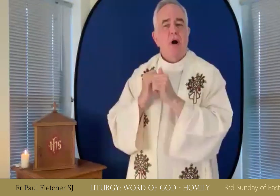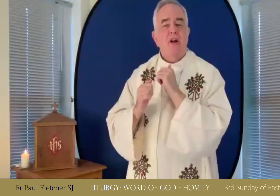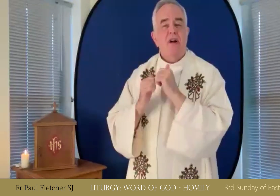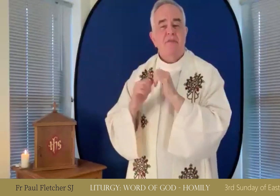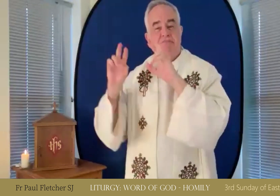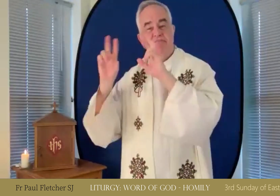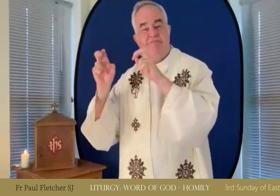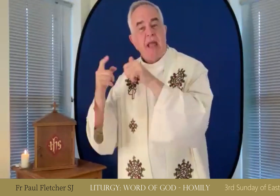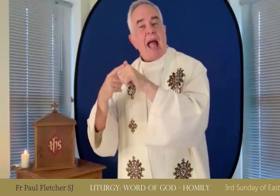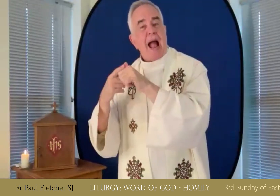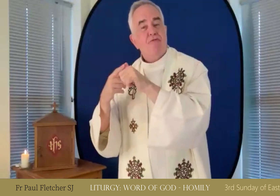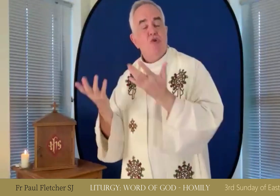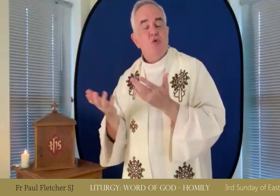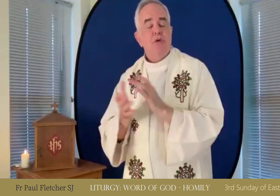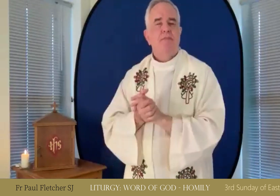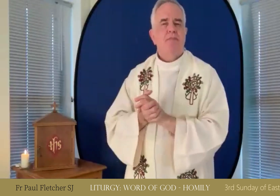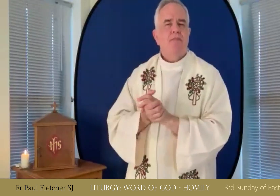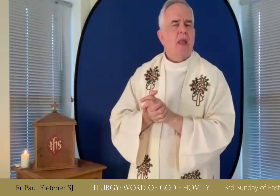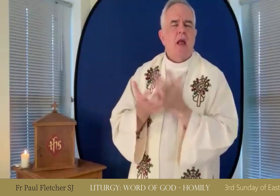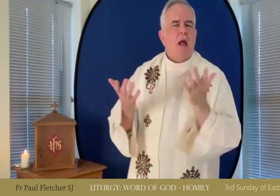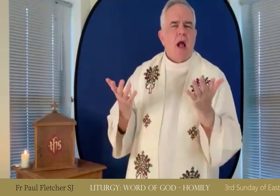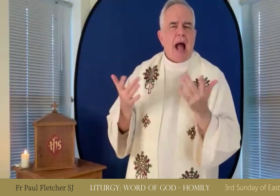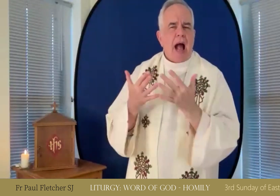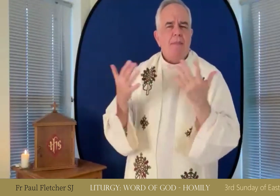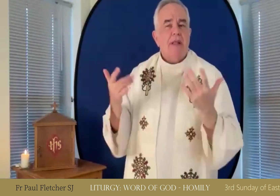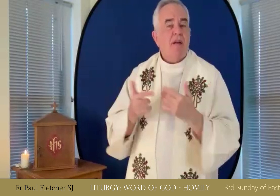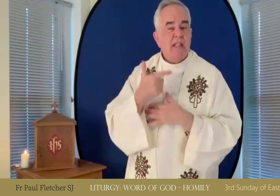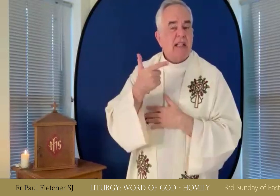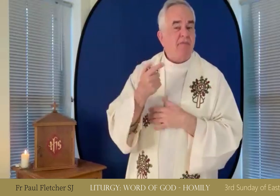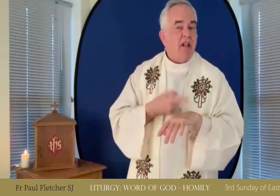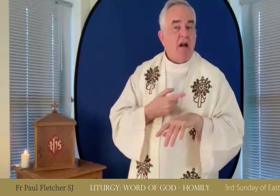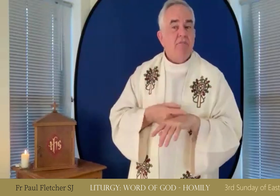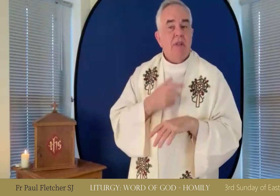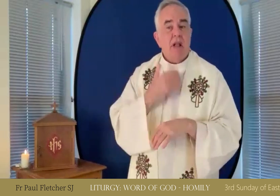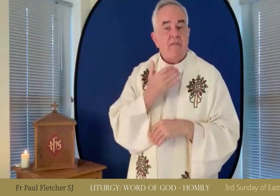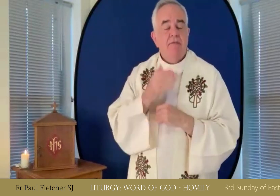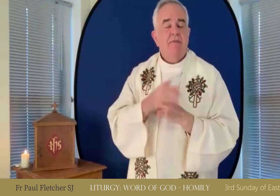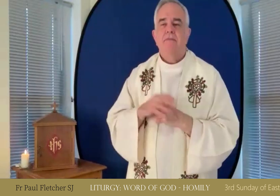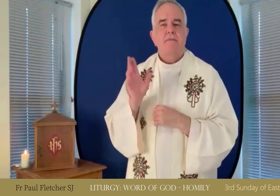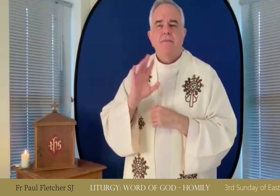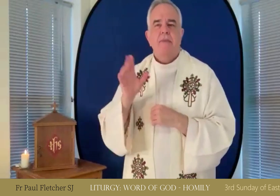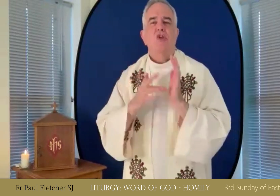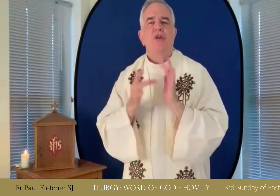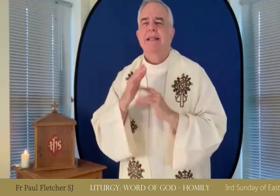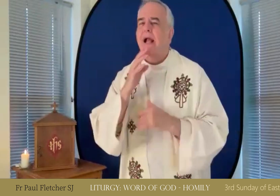brother Andrew? How many times? 7 times, enough? Jesus said,